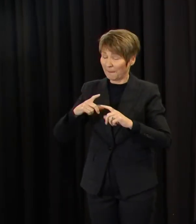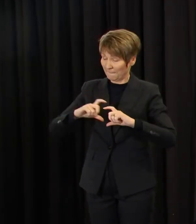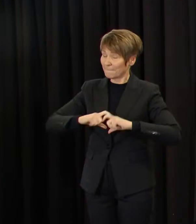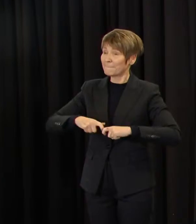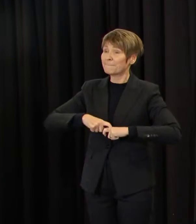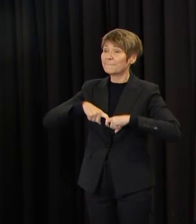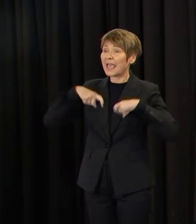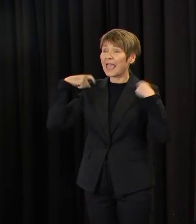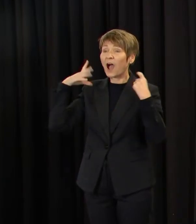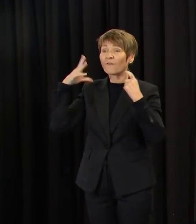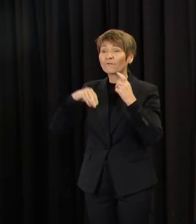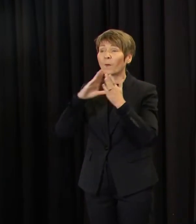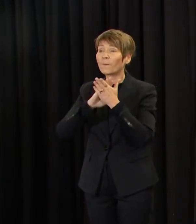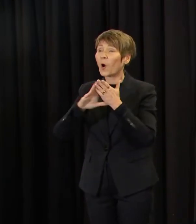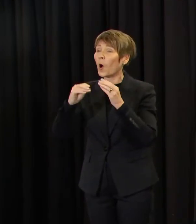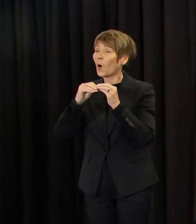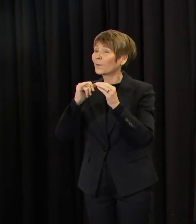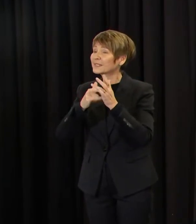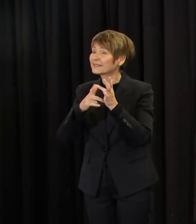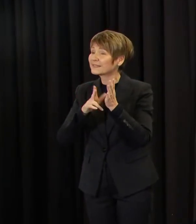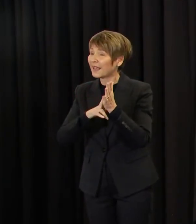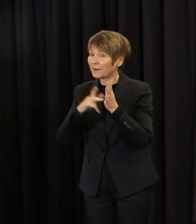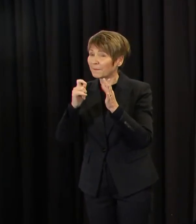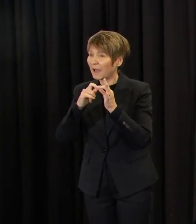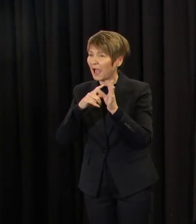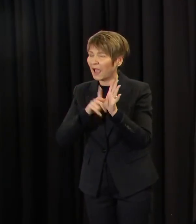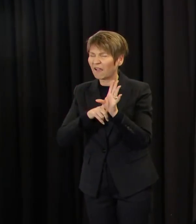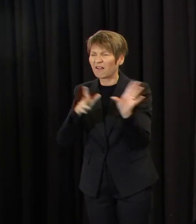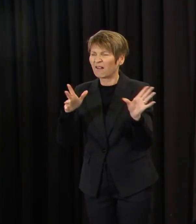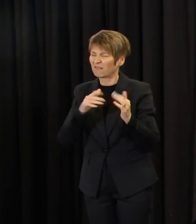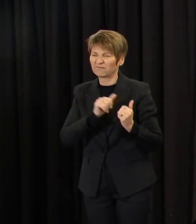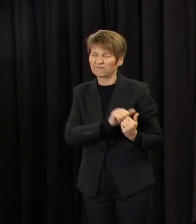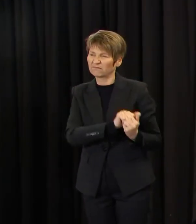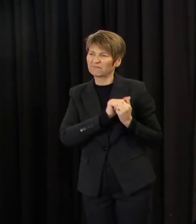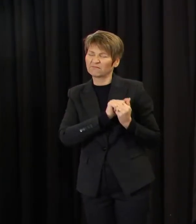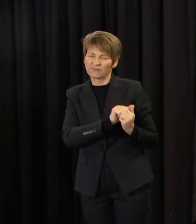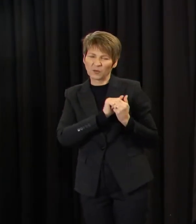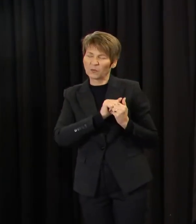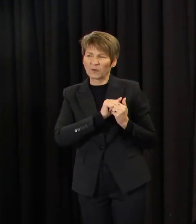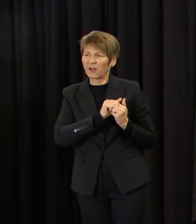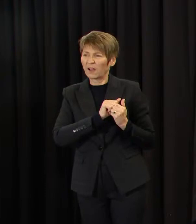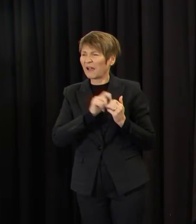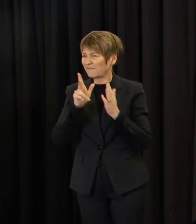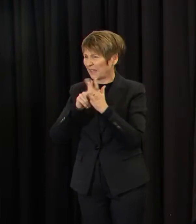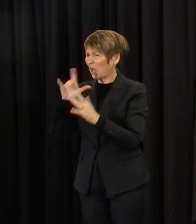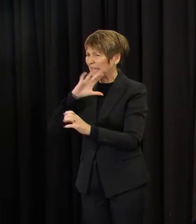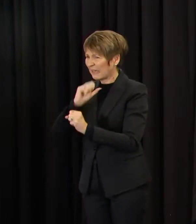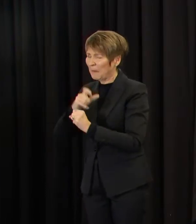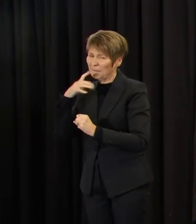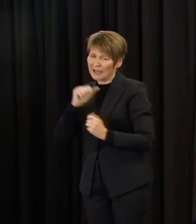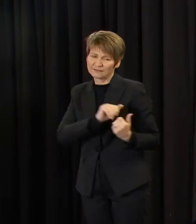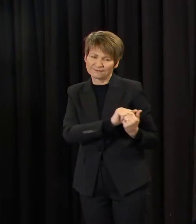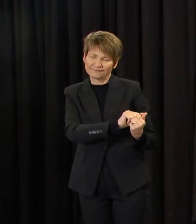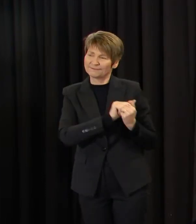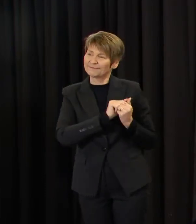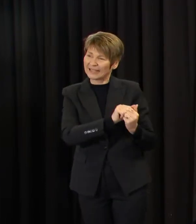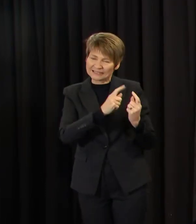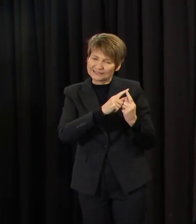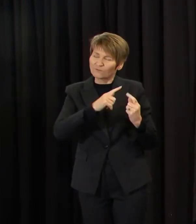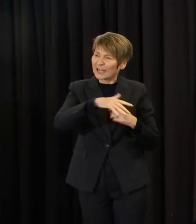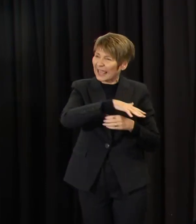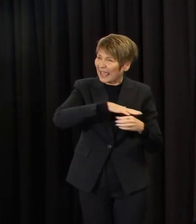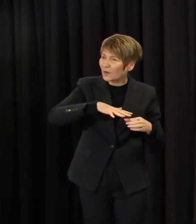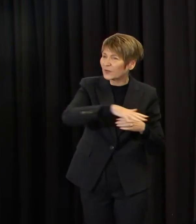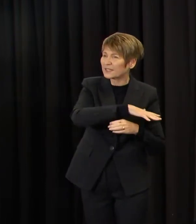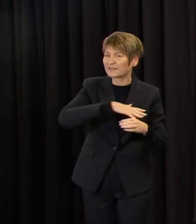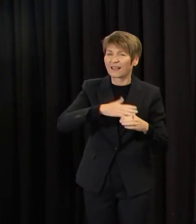of Hobsons Bay, and local government is such an important partner for us. We can't do this on our own. We all have to work together, and we thank,